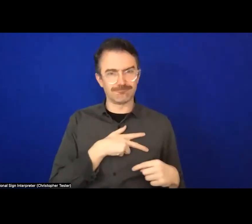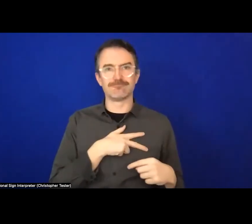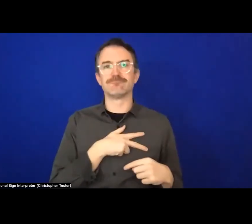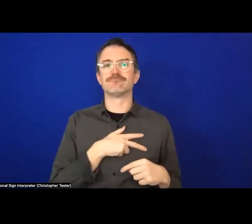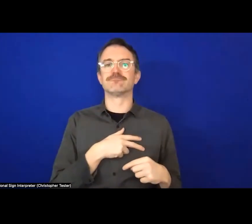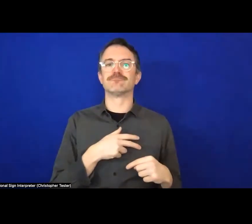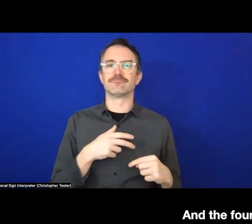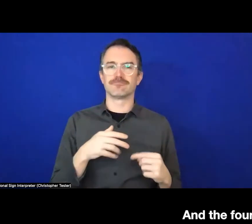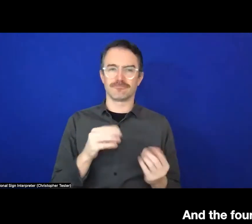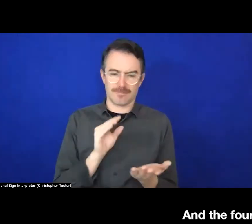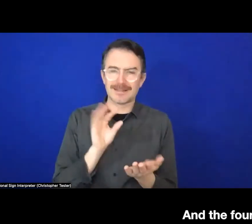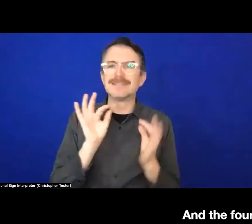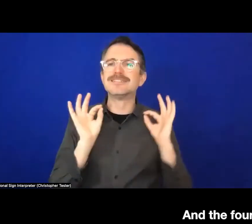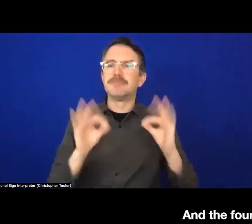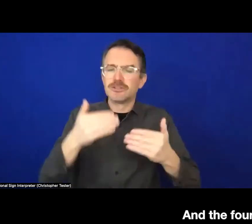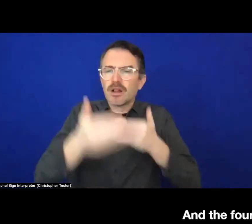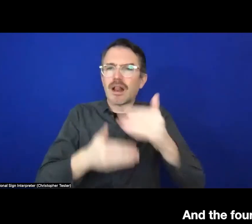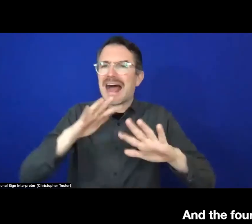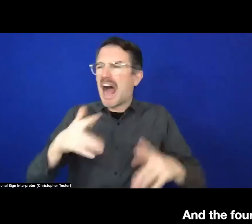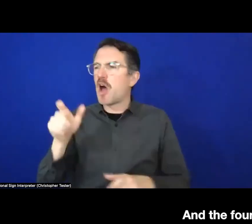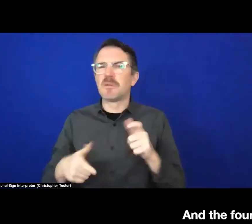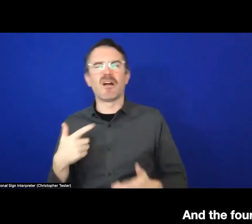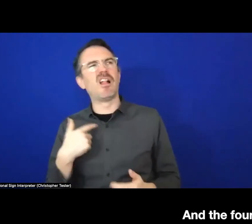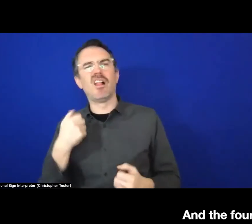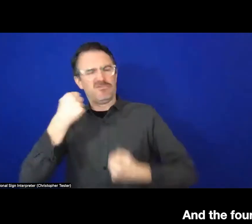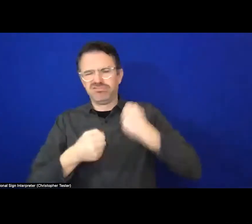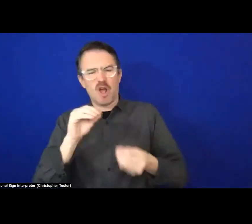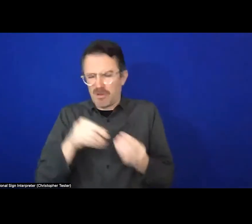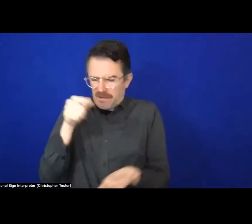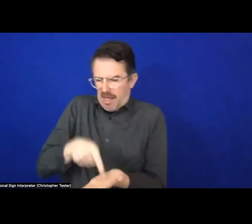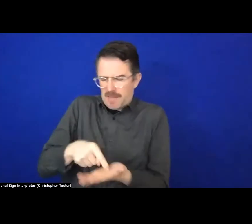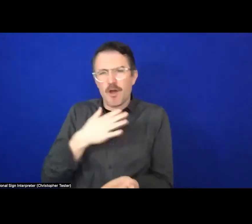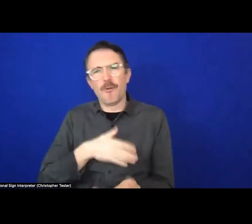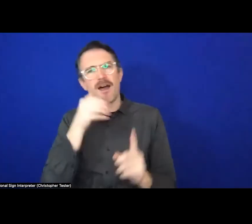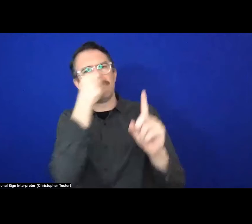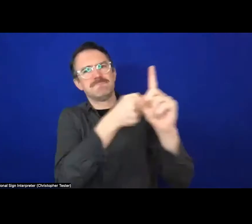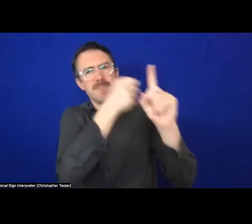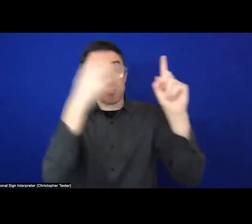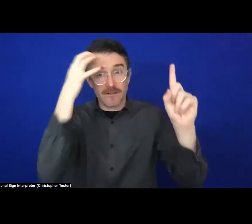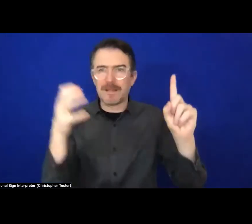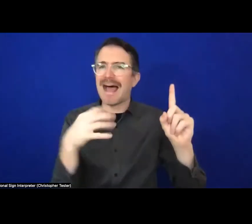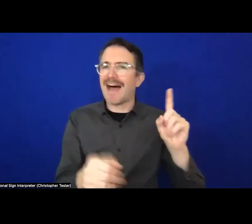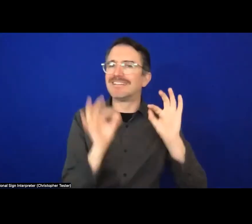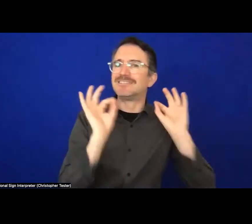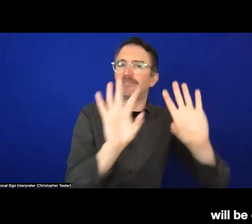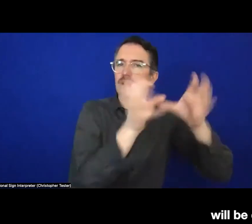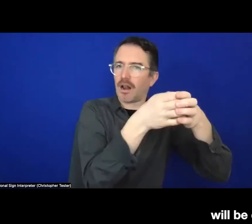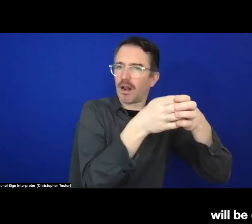public services sector. And the fourth commitment coming from the Ministry of Home Affairs,